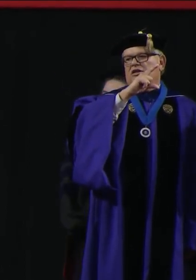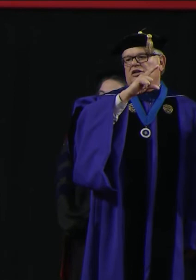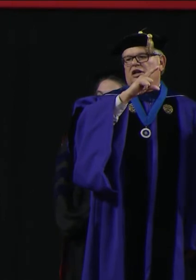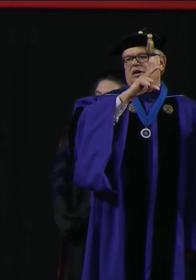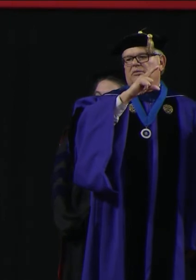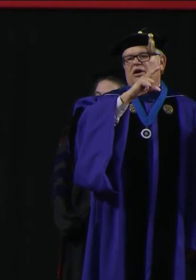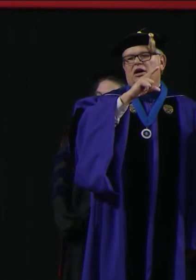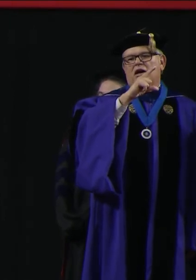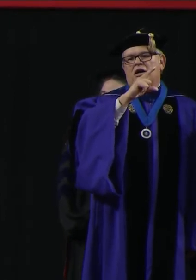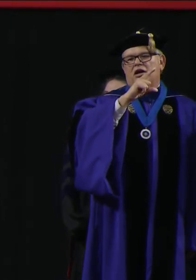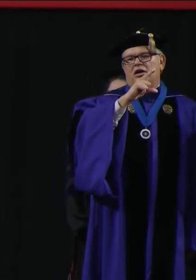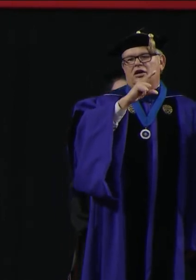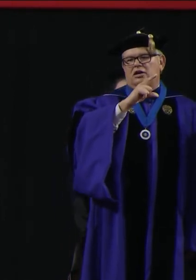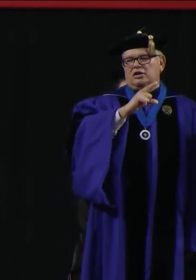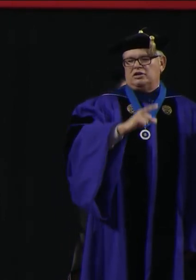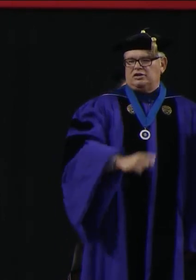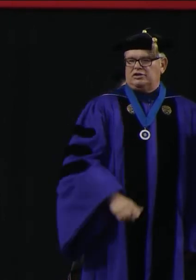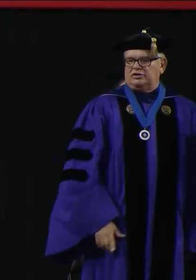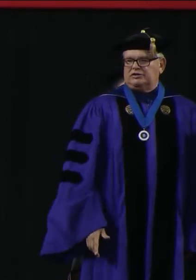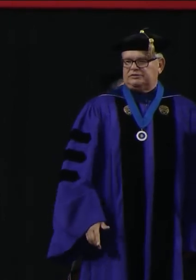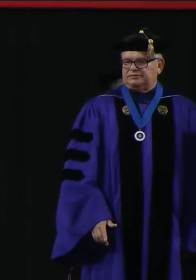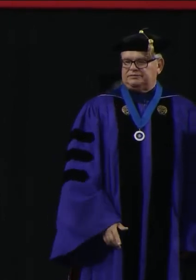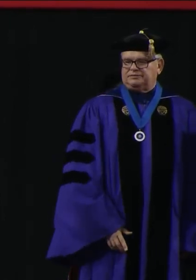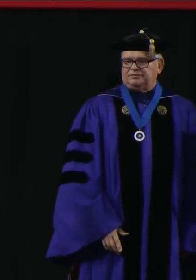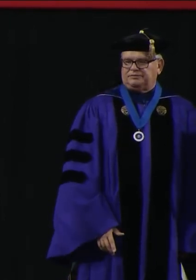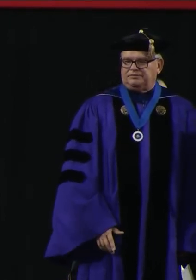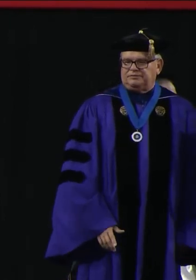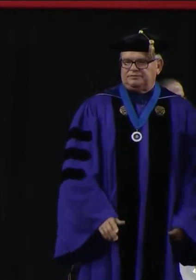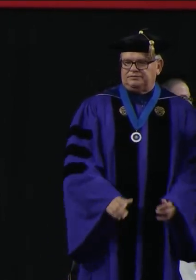glorious Lamar.